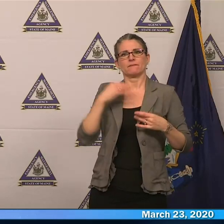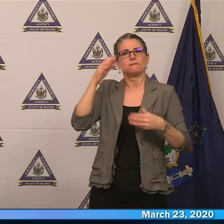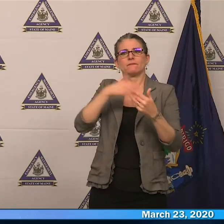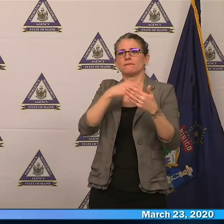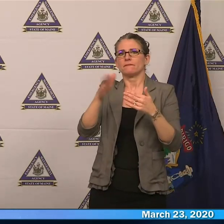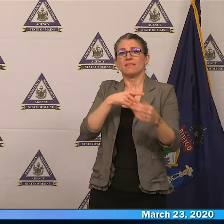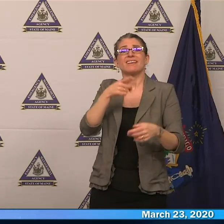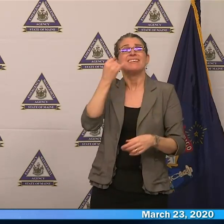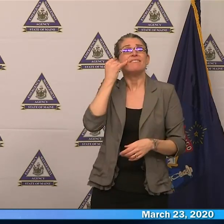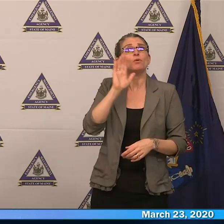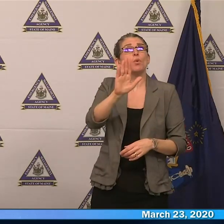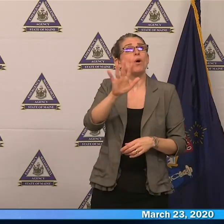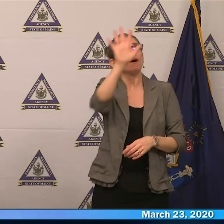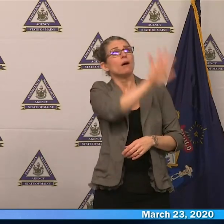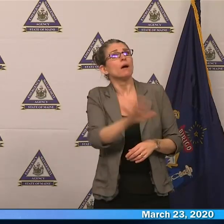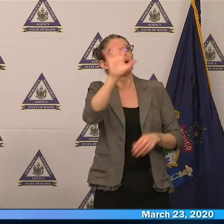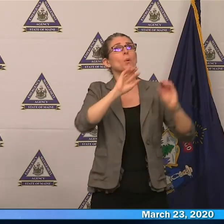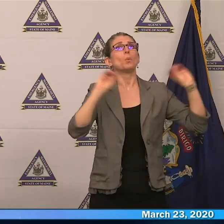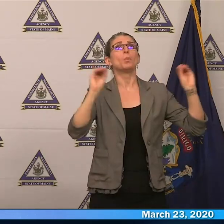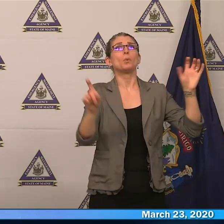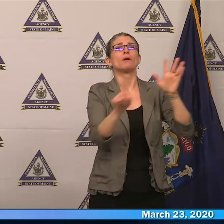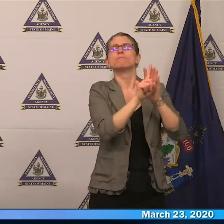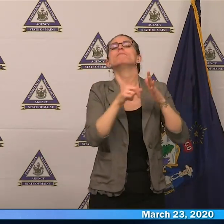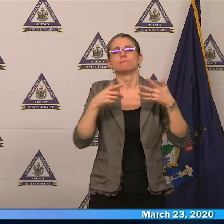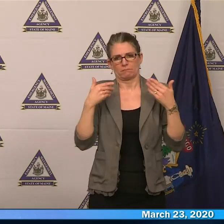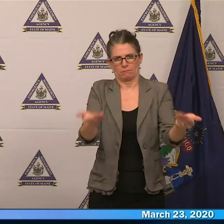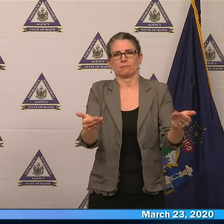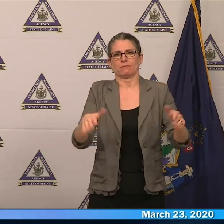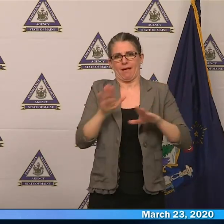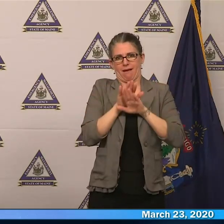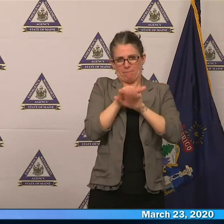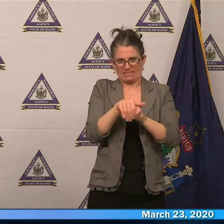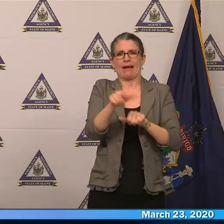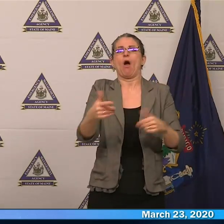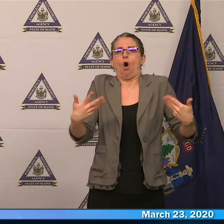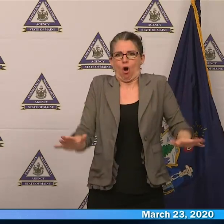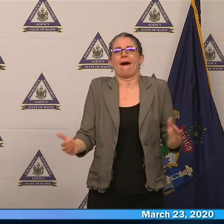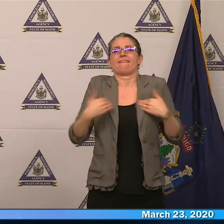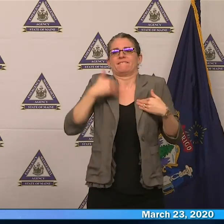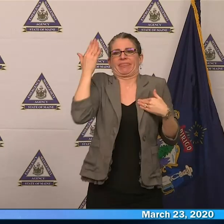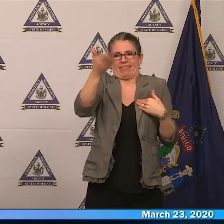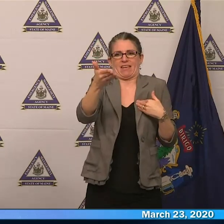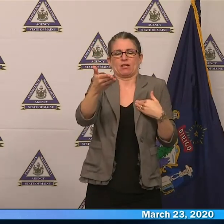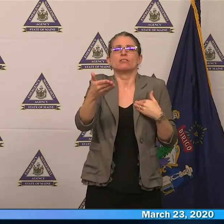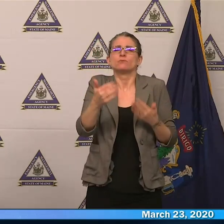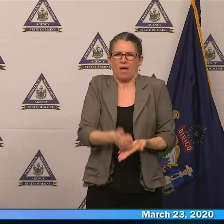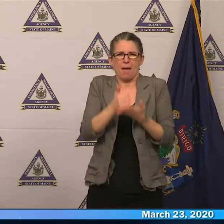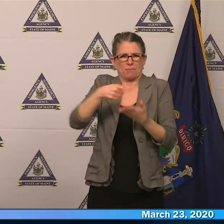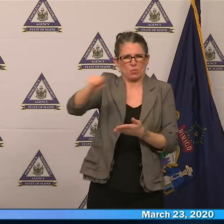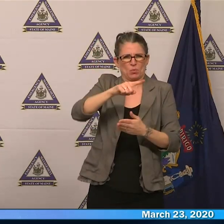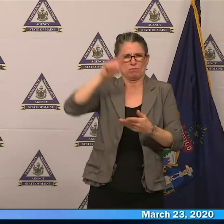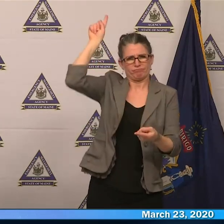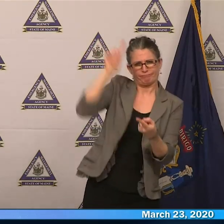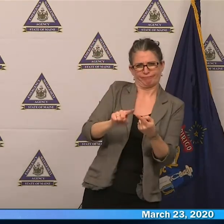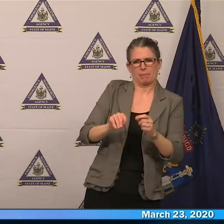that we will, in keeping with the pattern that's been observed in other parts of the Northeast and other parts of the country. Yes. We're seeing a